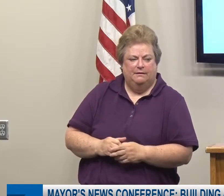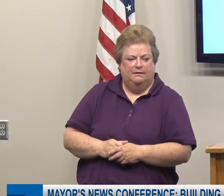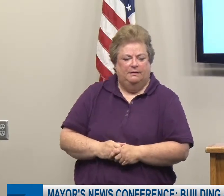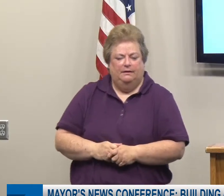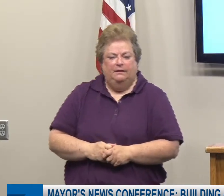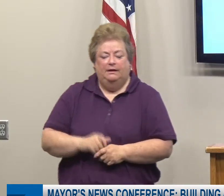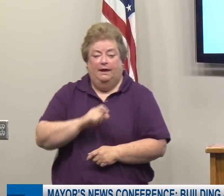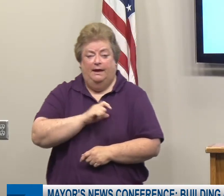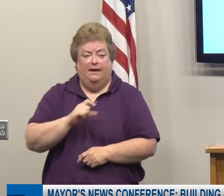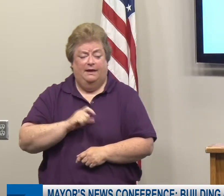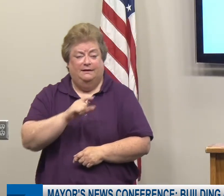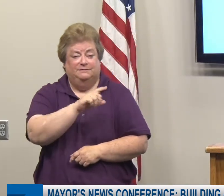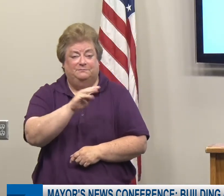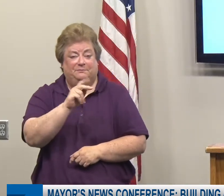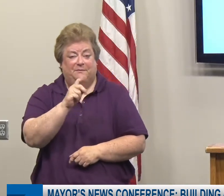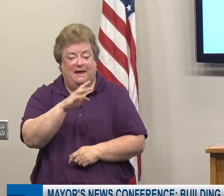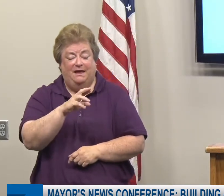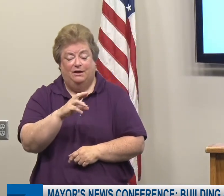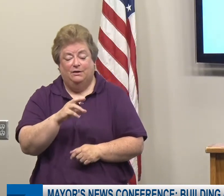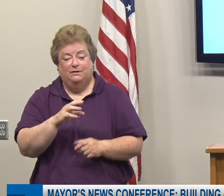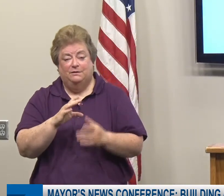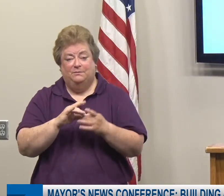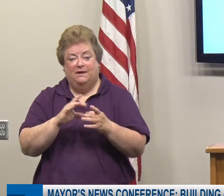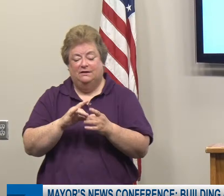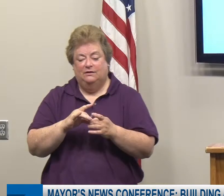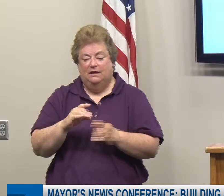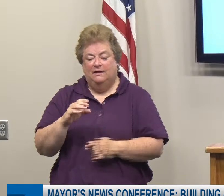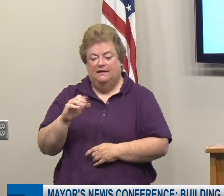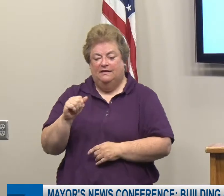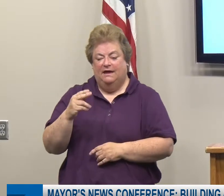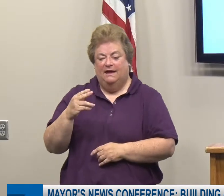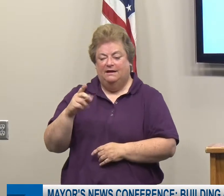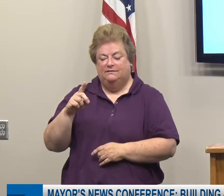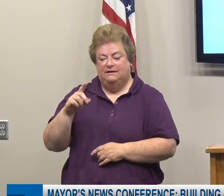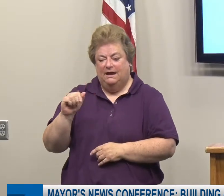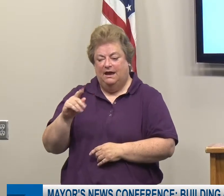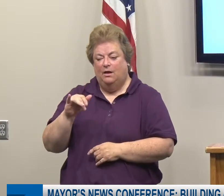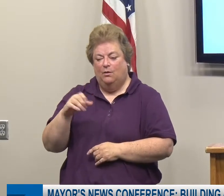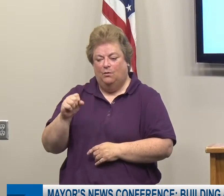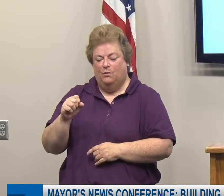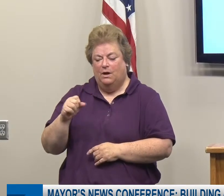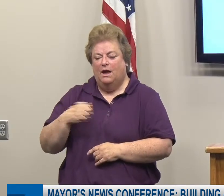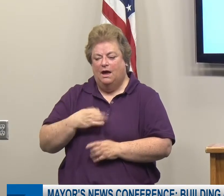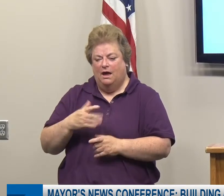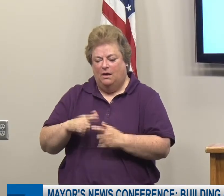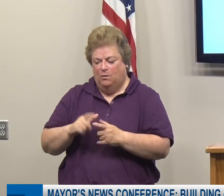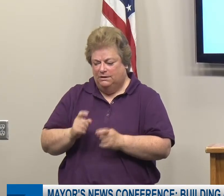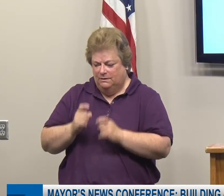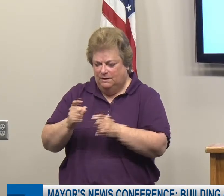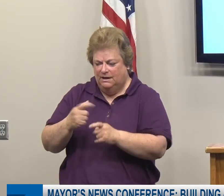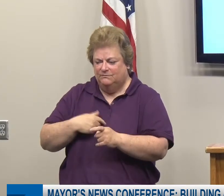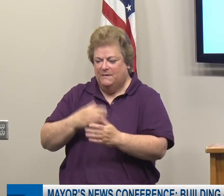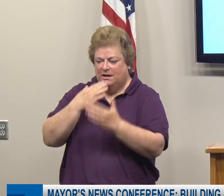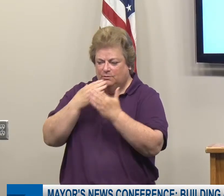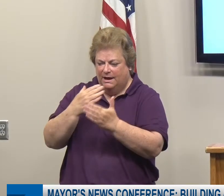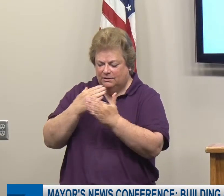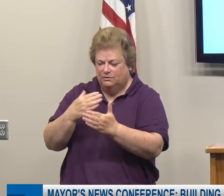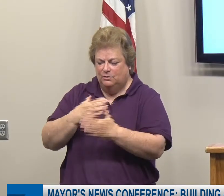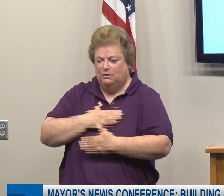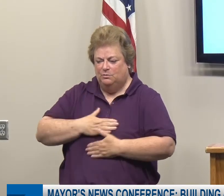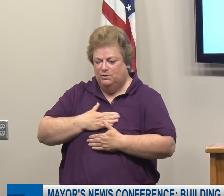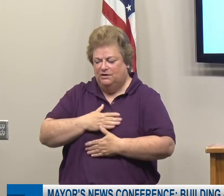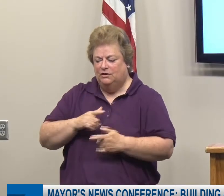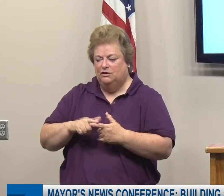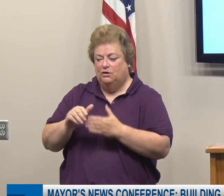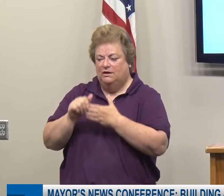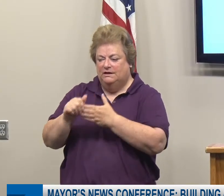As the mayor mentioned, the first meeting of the HCA was held on June 25th, and I want to extend my gratitude and appreciation